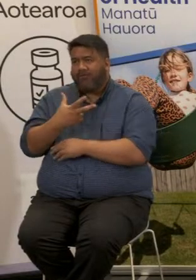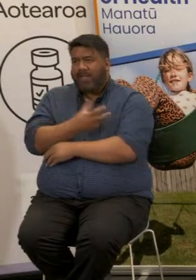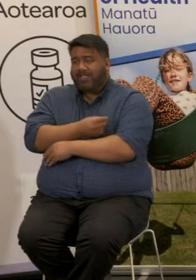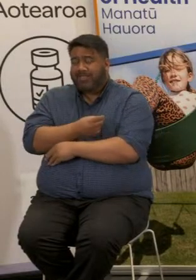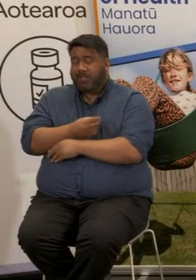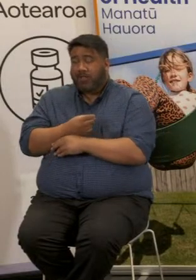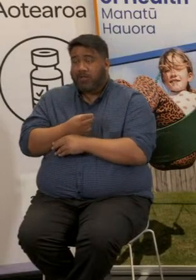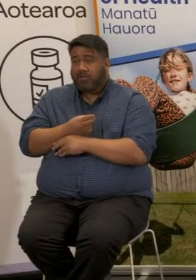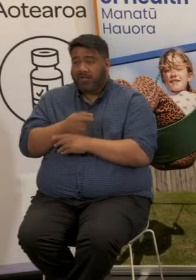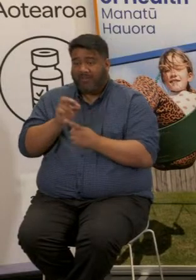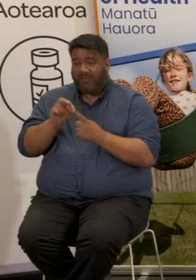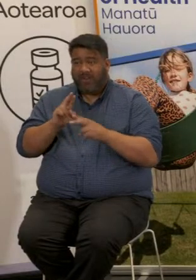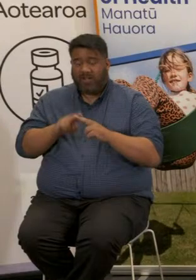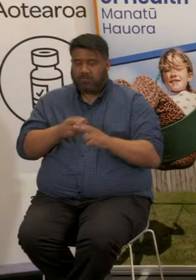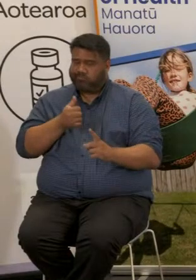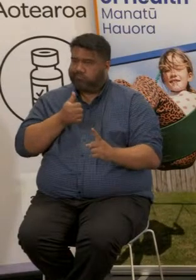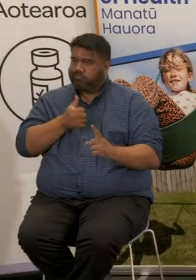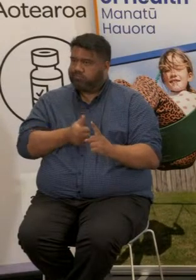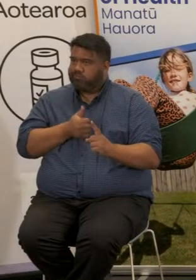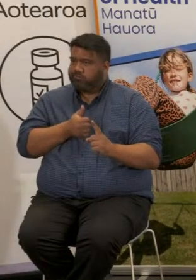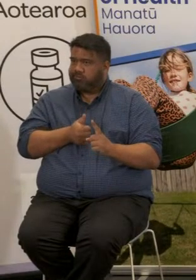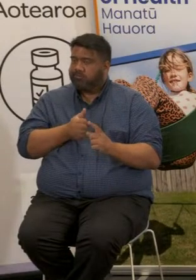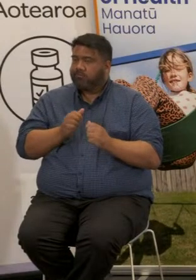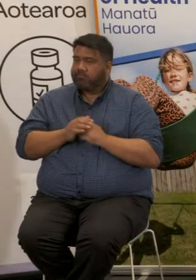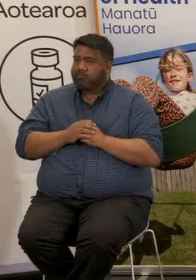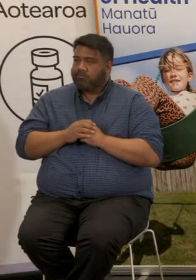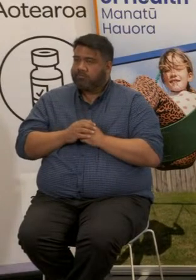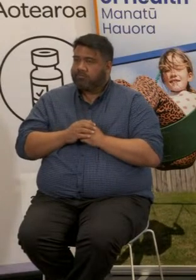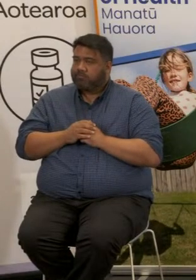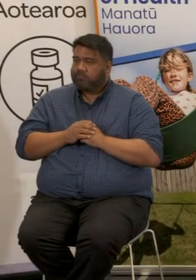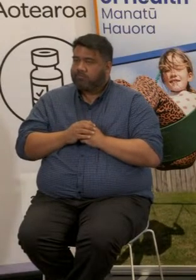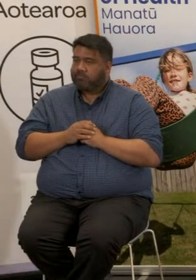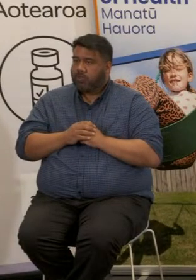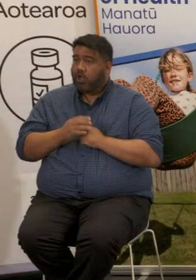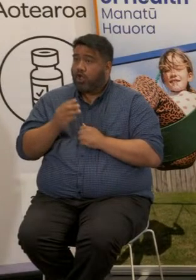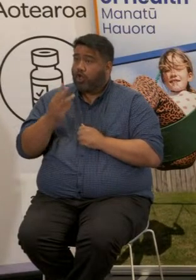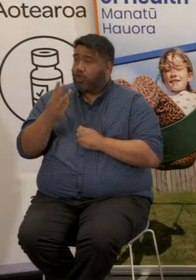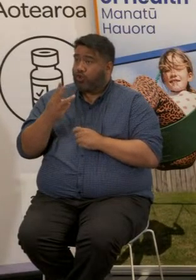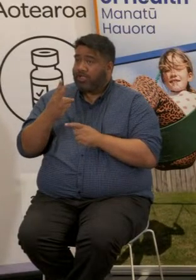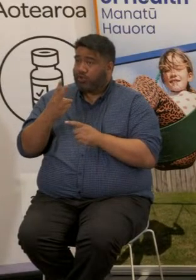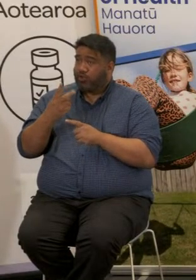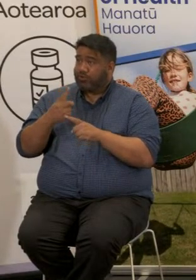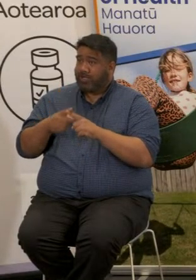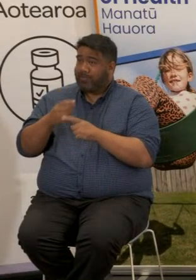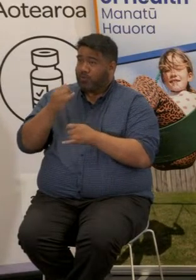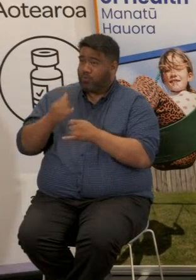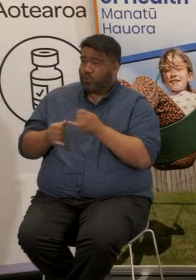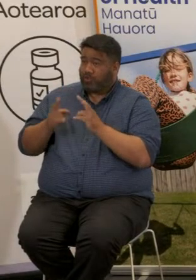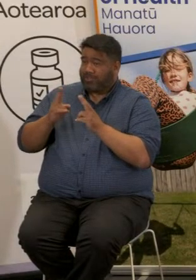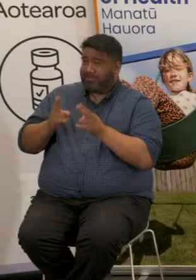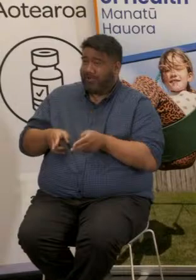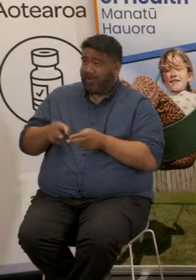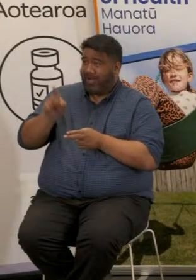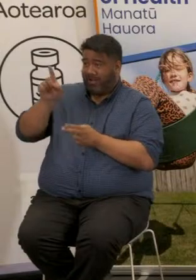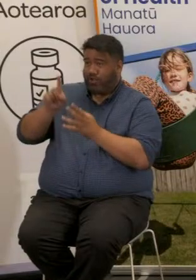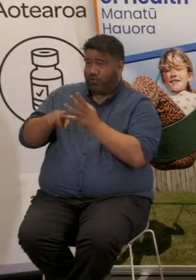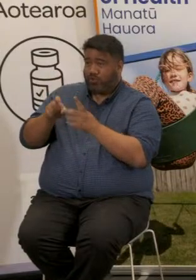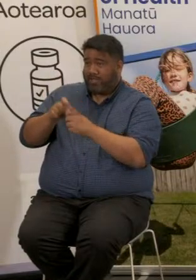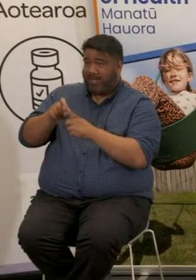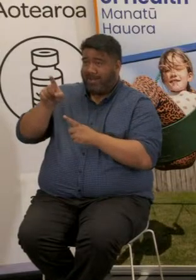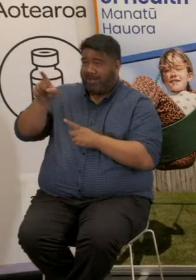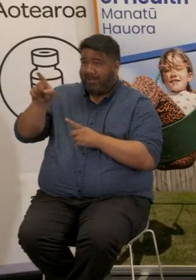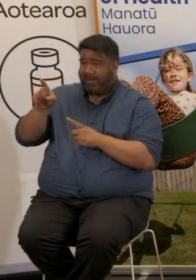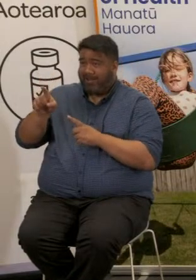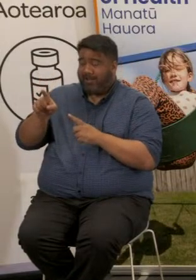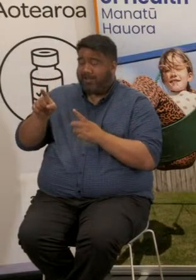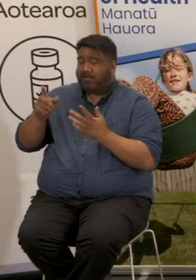32 times higher risk of death in unvaccinated people, age adjusted, in the UK. So to all those who have come